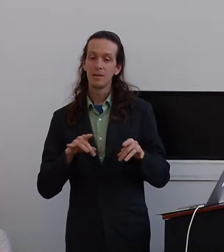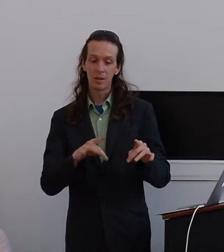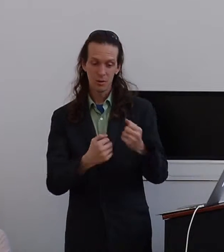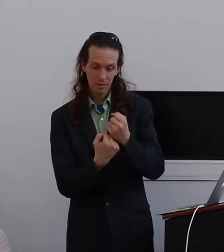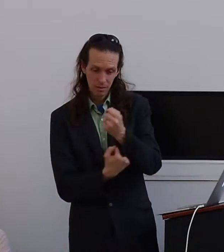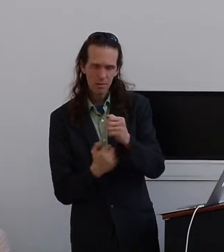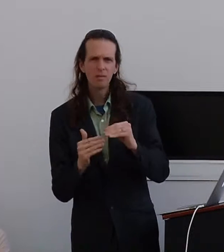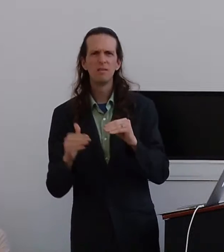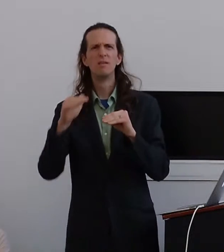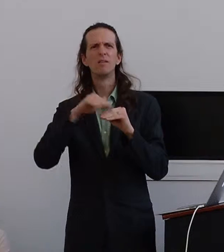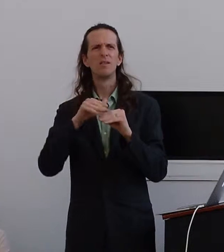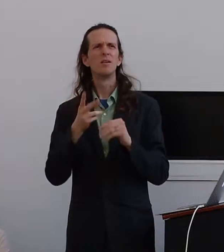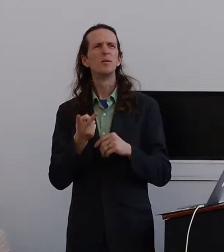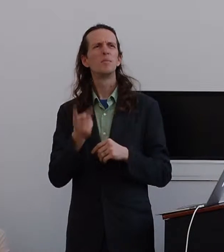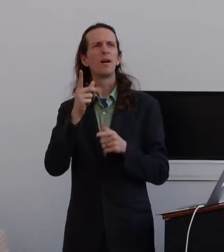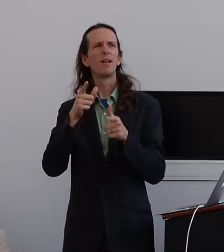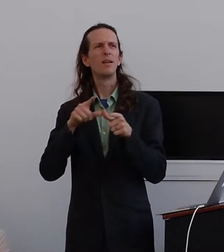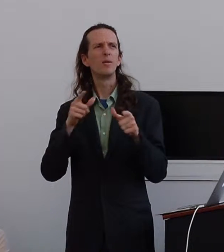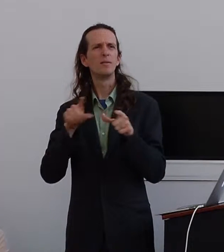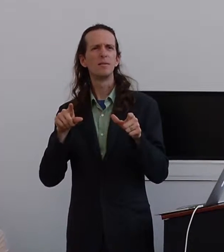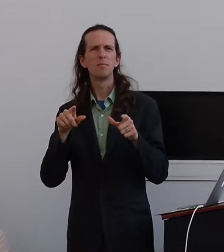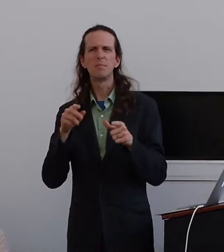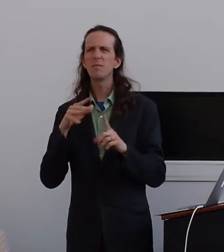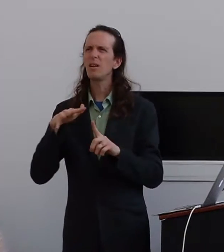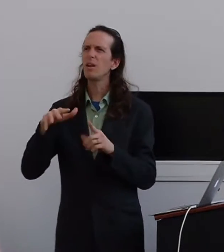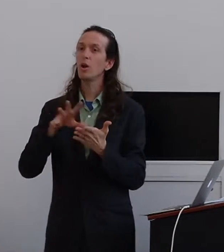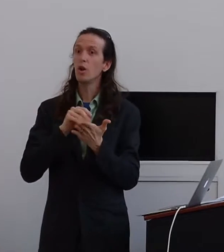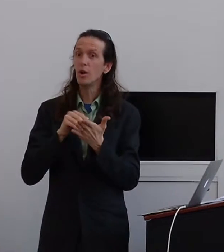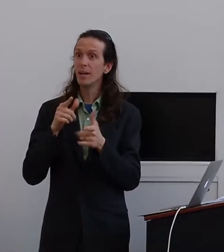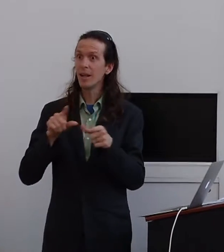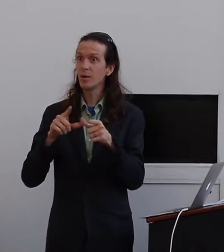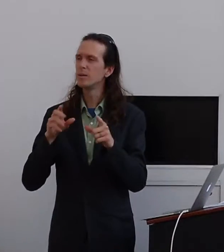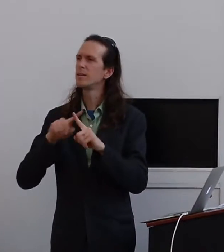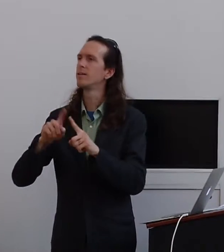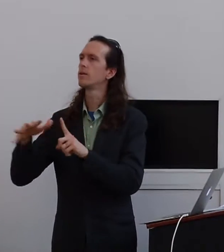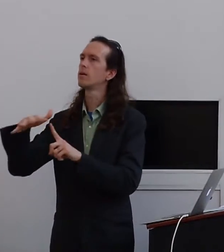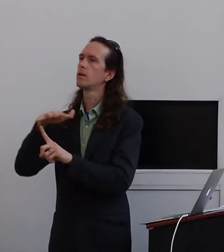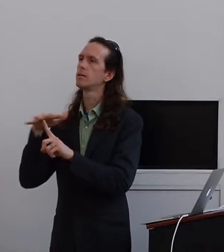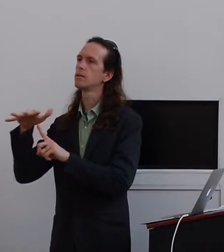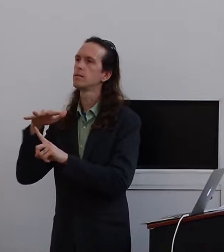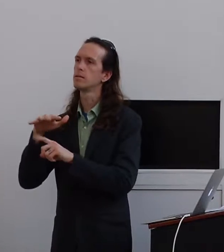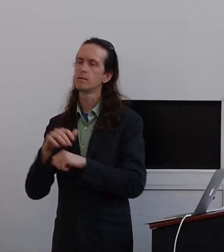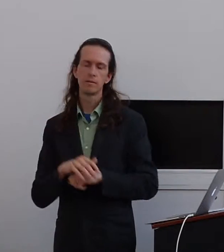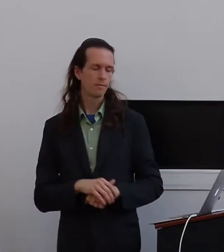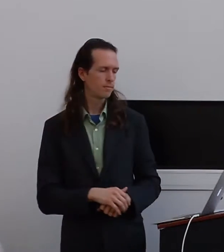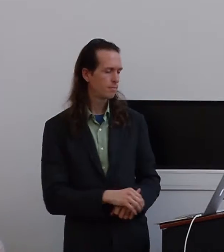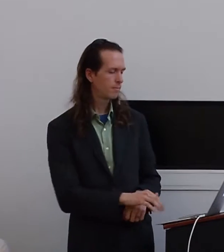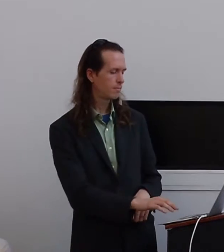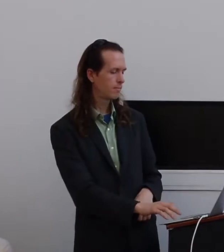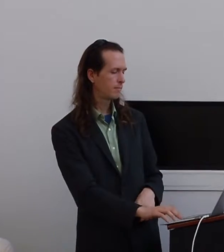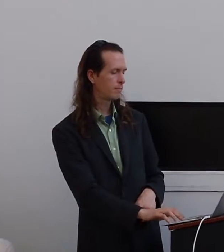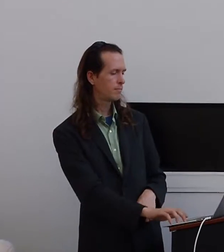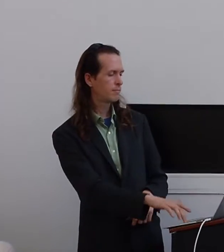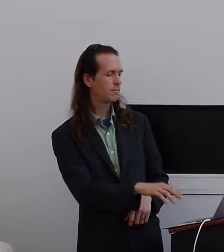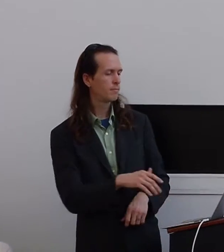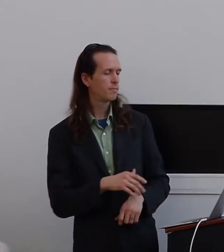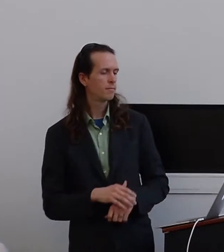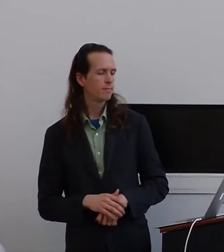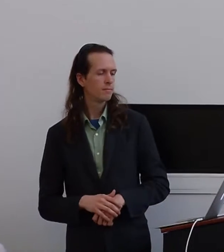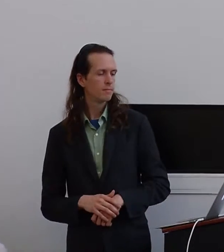language acquisition acts as a foundation for the further questions that we ask about bilingualism and acquiring